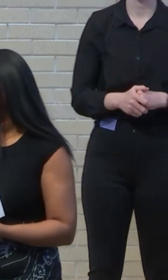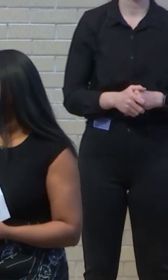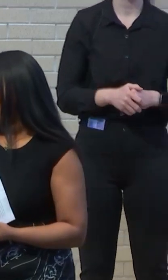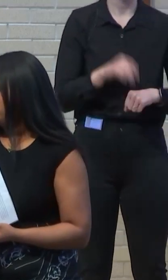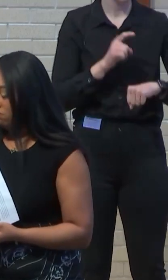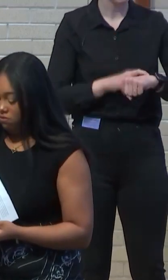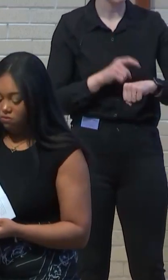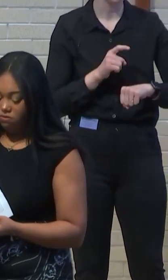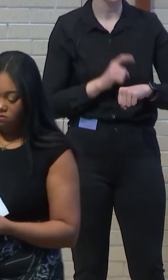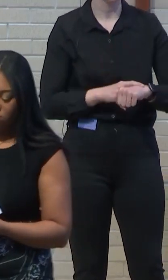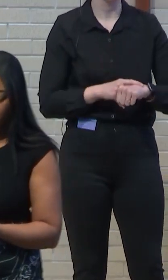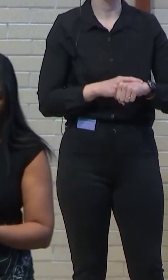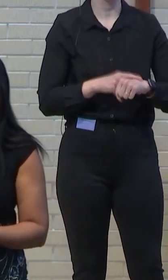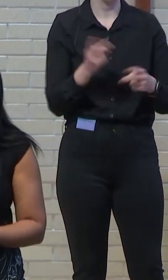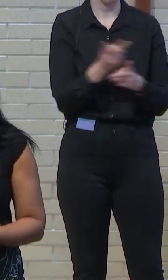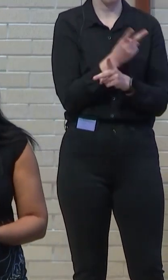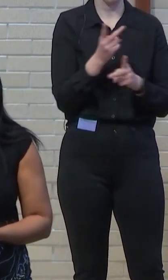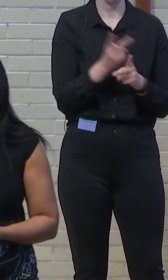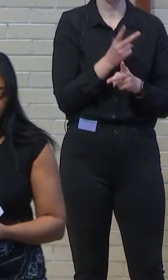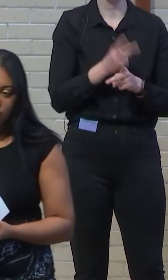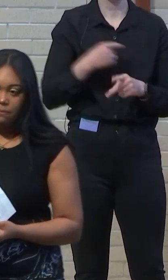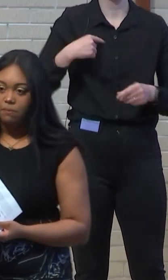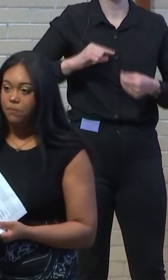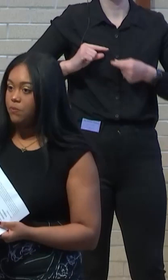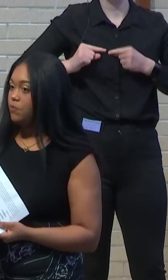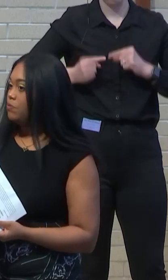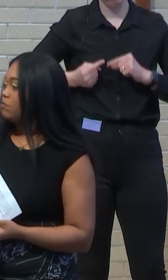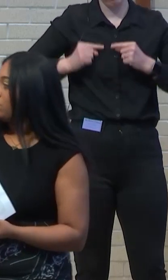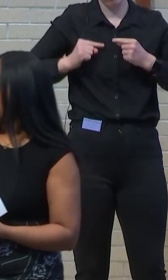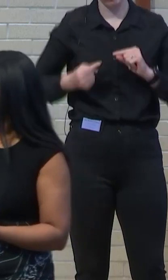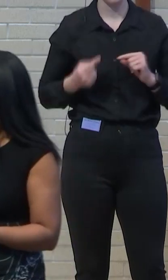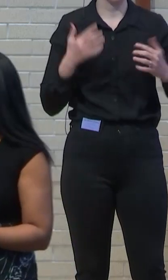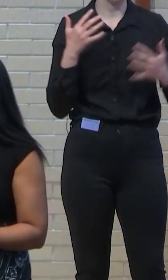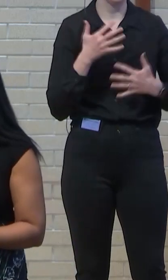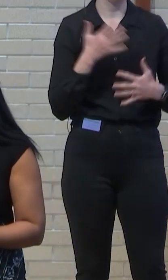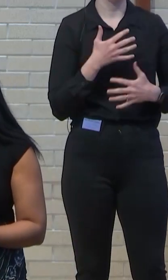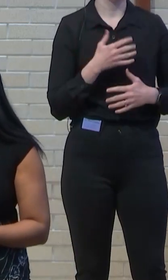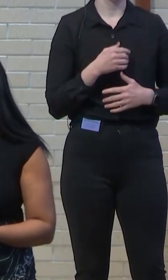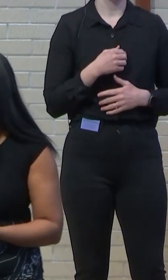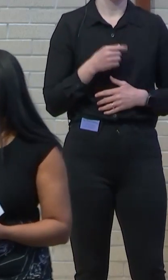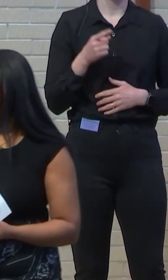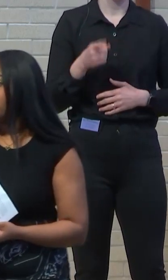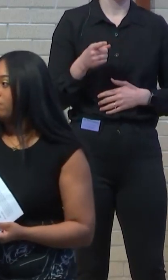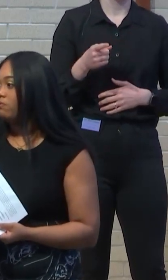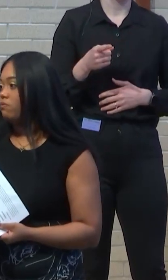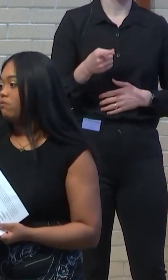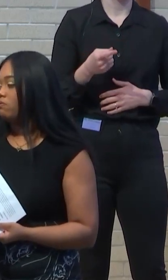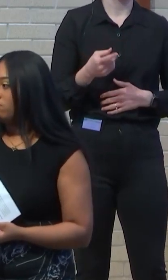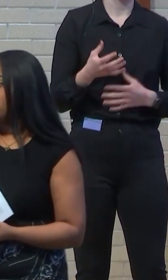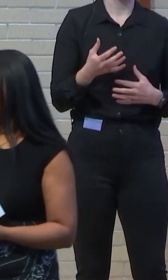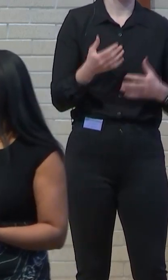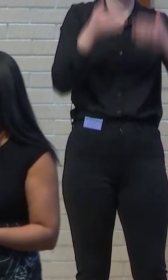you to deal with your internal hurt or fear, or it will deal with you. I know what it's like to keep yourself busy 24 hours a